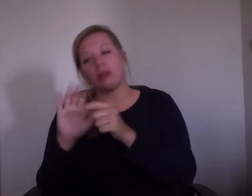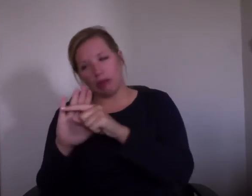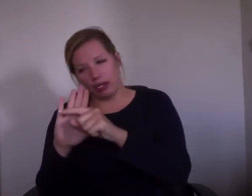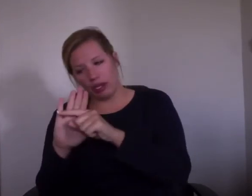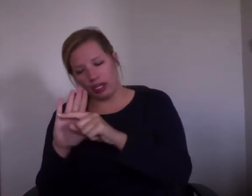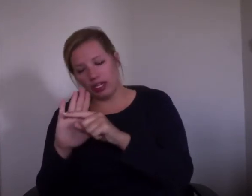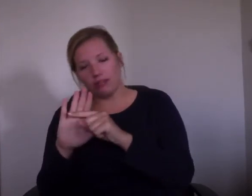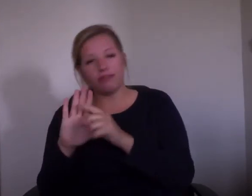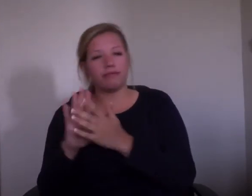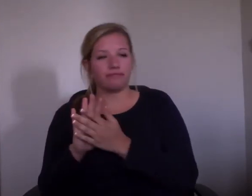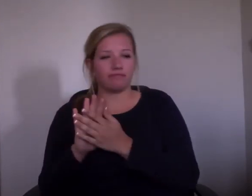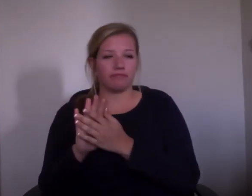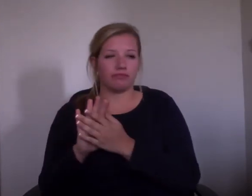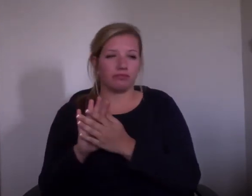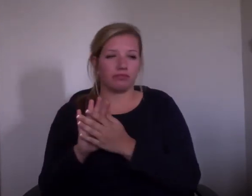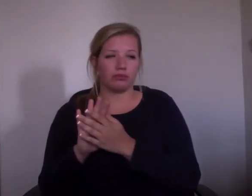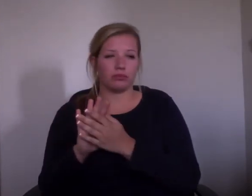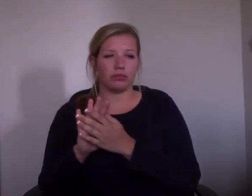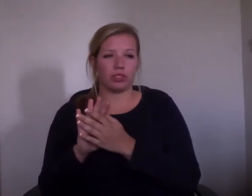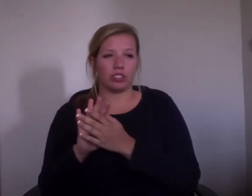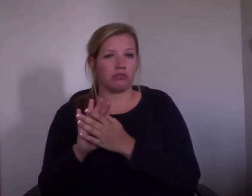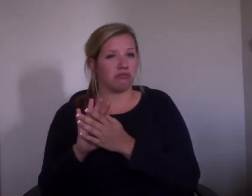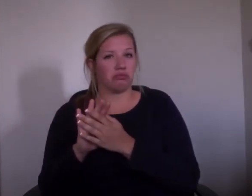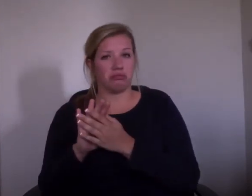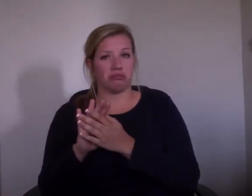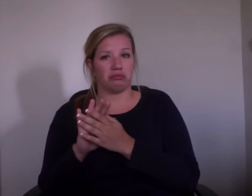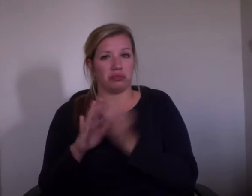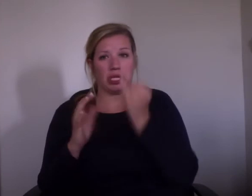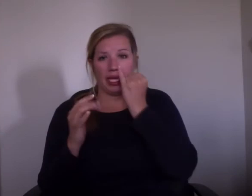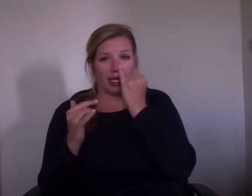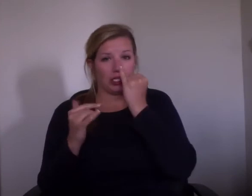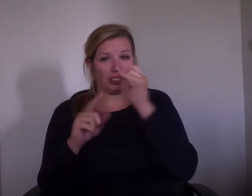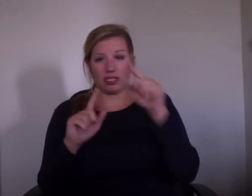decision-making, was an ignorance of Vietnamese culture and history that